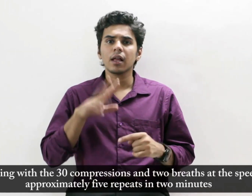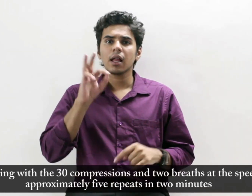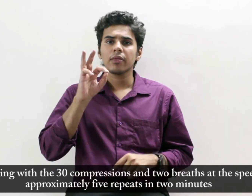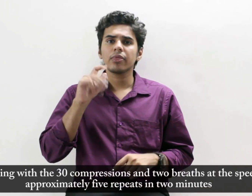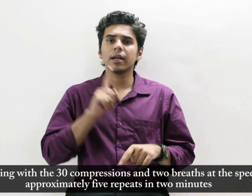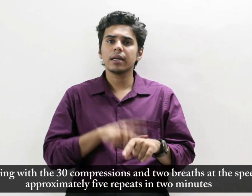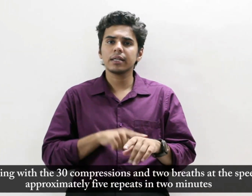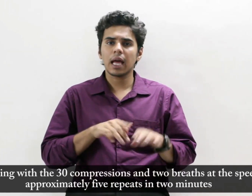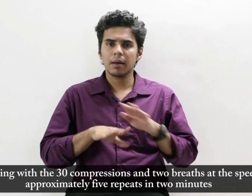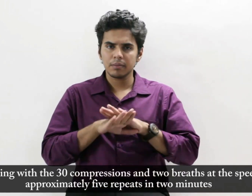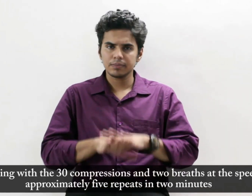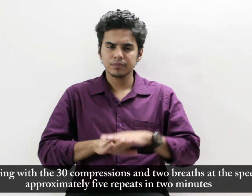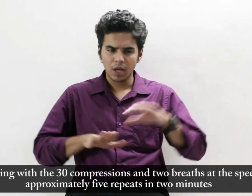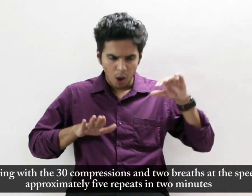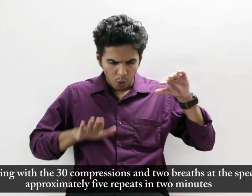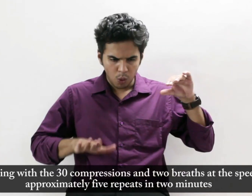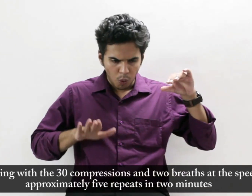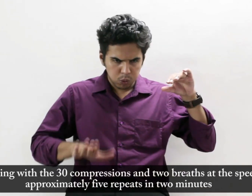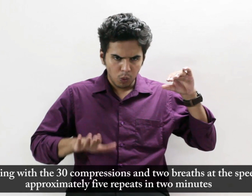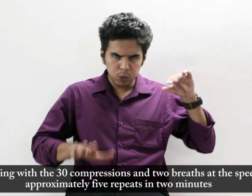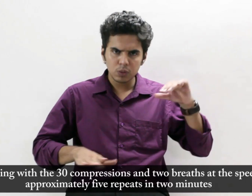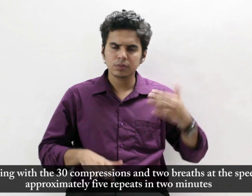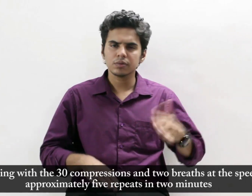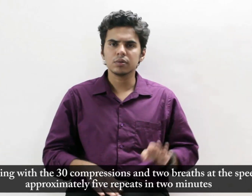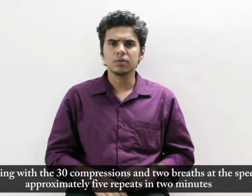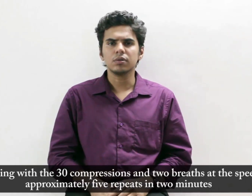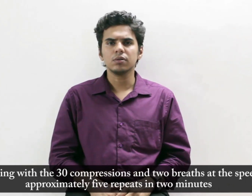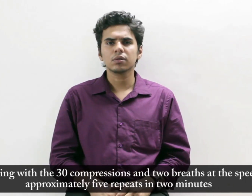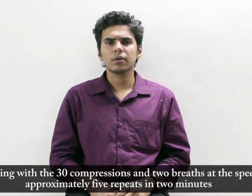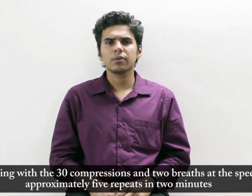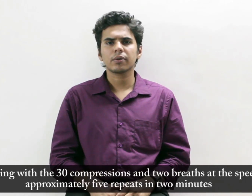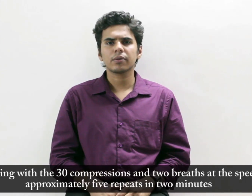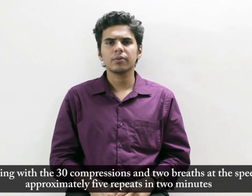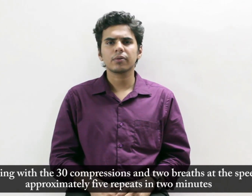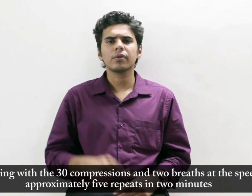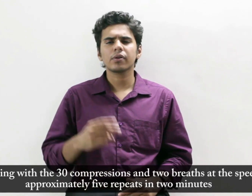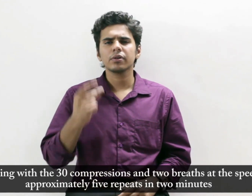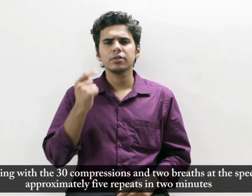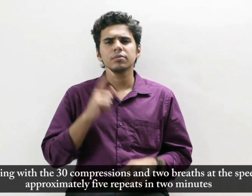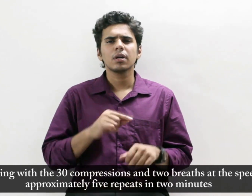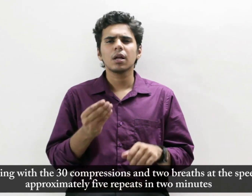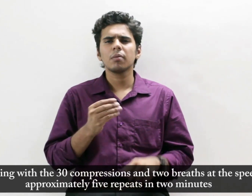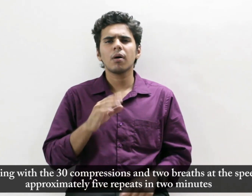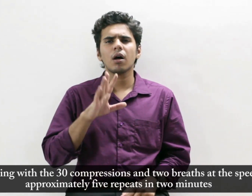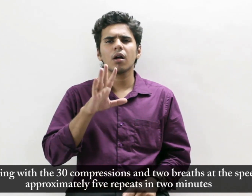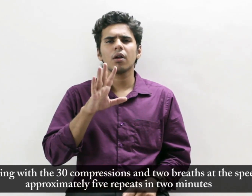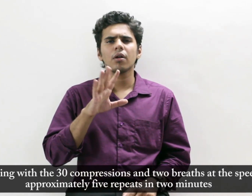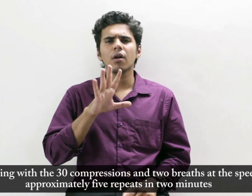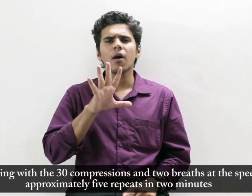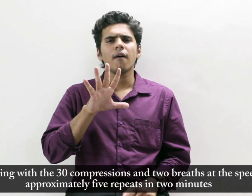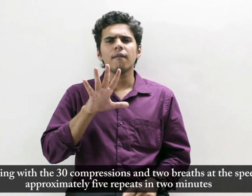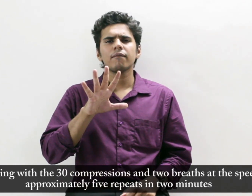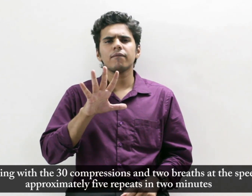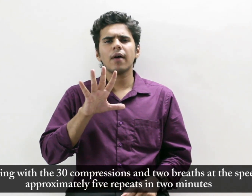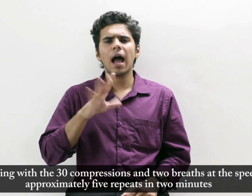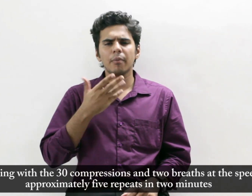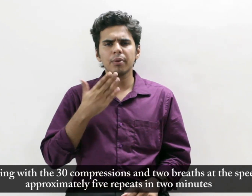Keep going with the 30 compressions and 2 breaths at the speed of approximately 5 repeats in 2